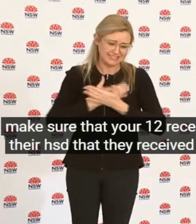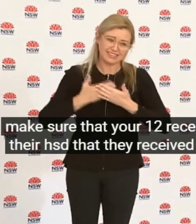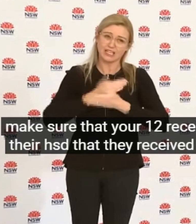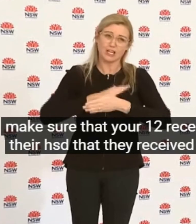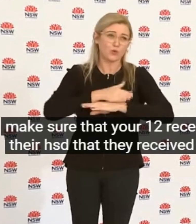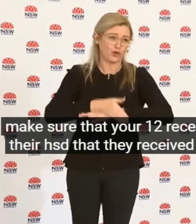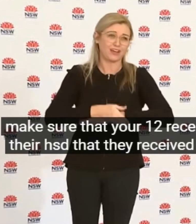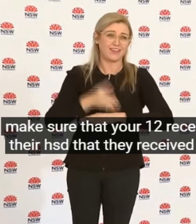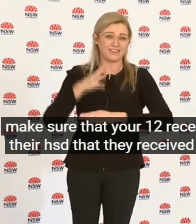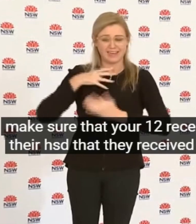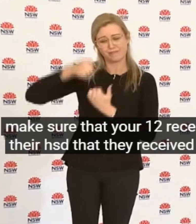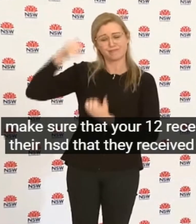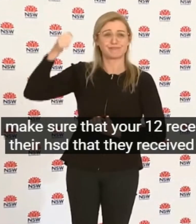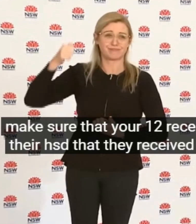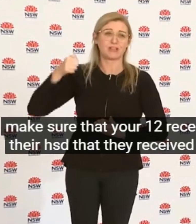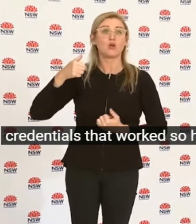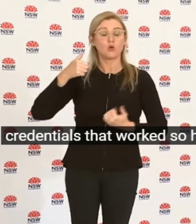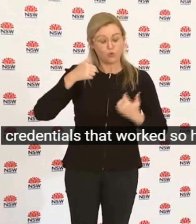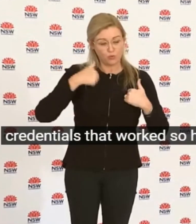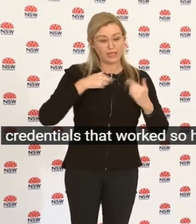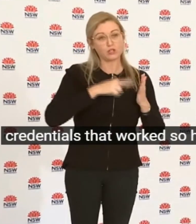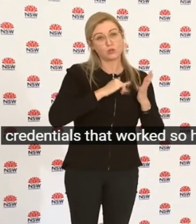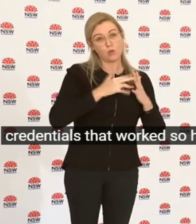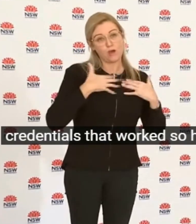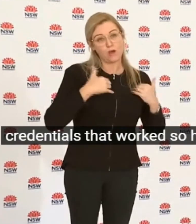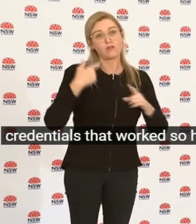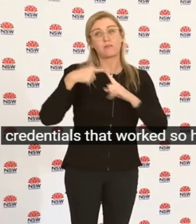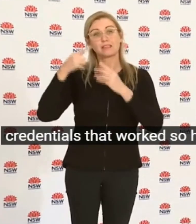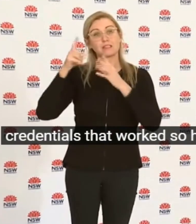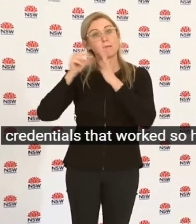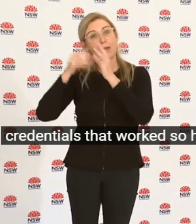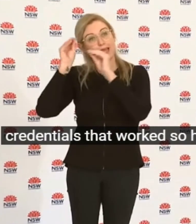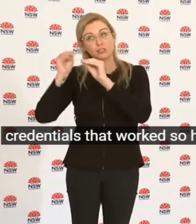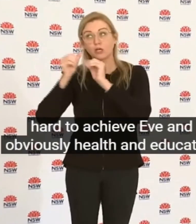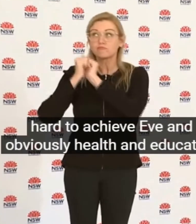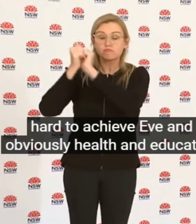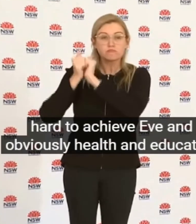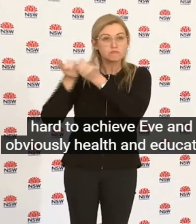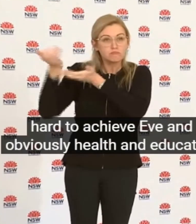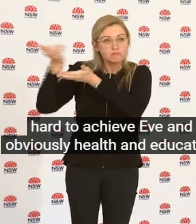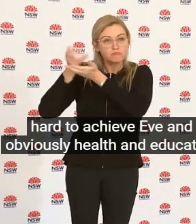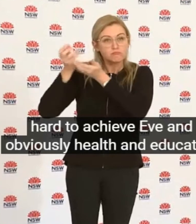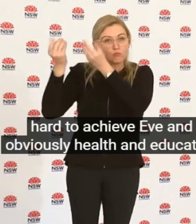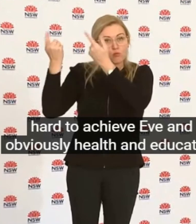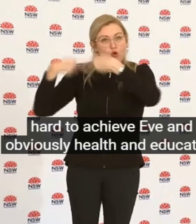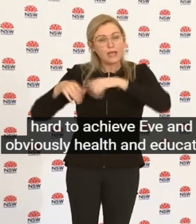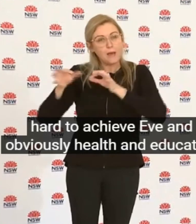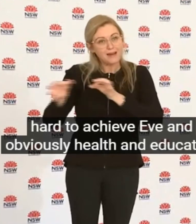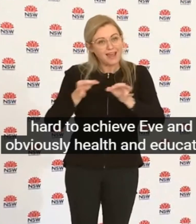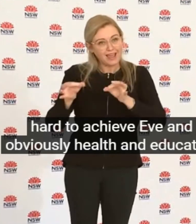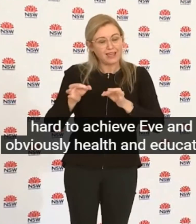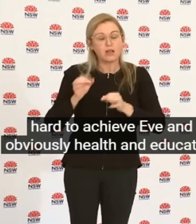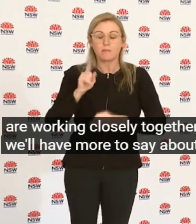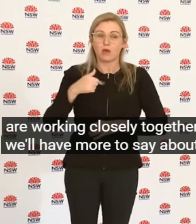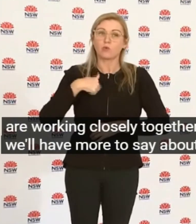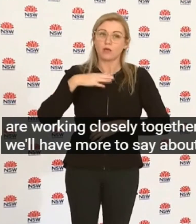health and education are working closely together. We'll have more to say about that closer to the 16th of August, but our intention is to make sure that every Year 12 student